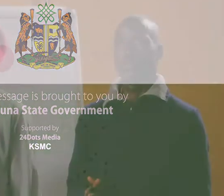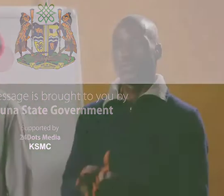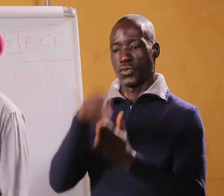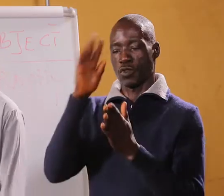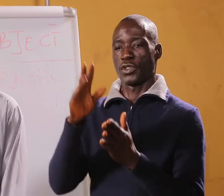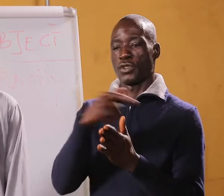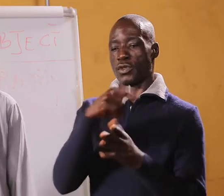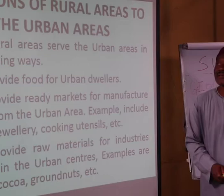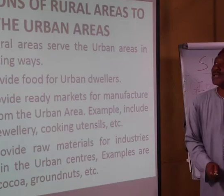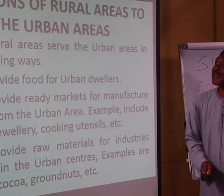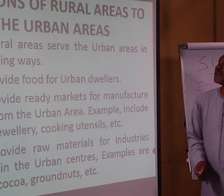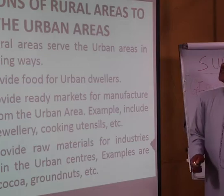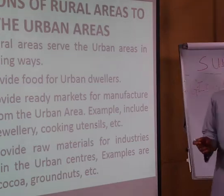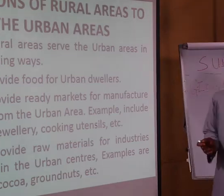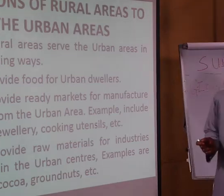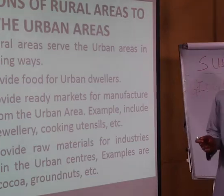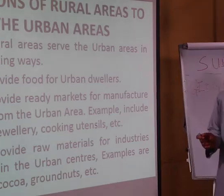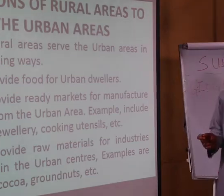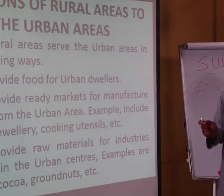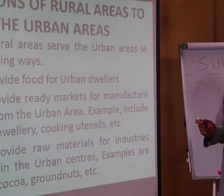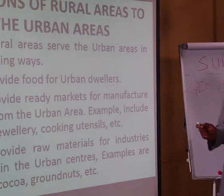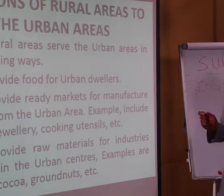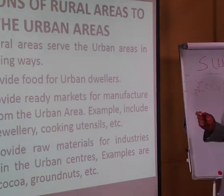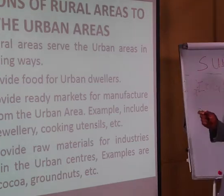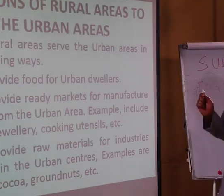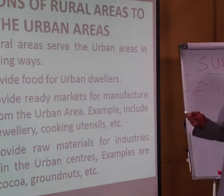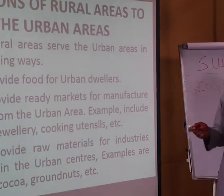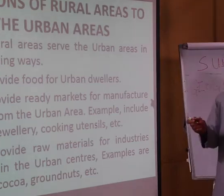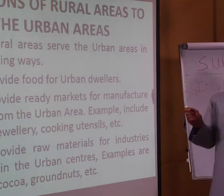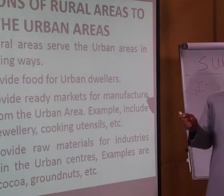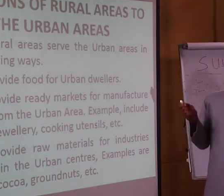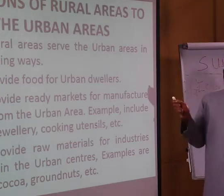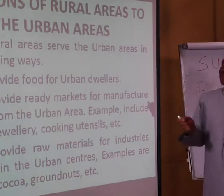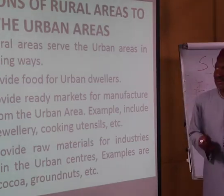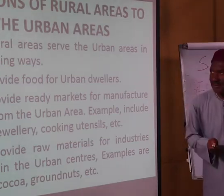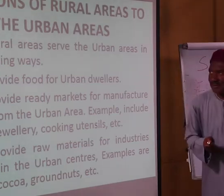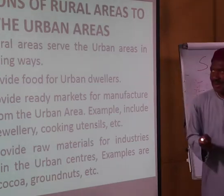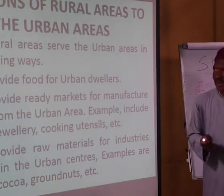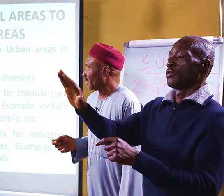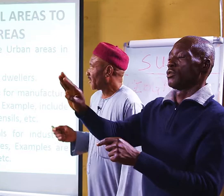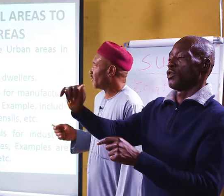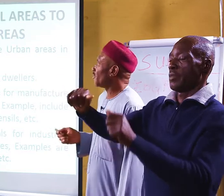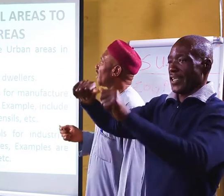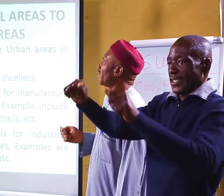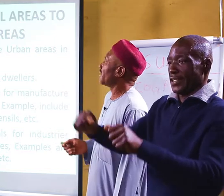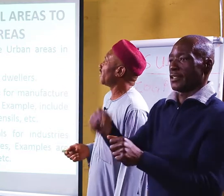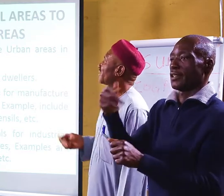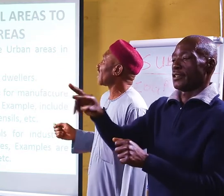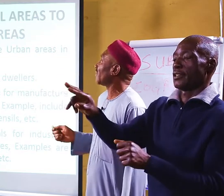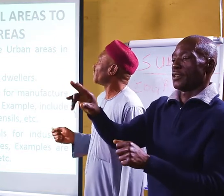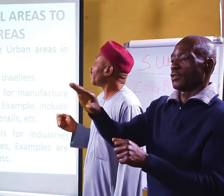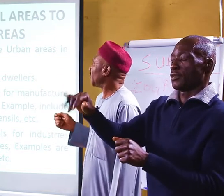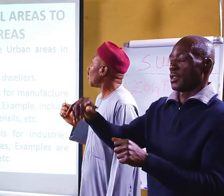Students, let's quickly look at the functions of rural area to urban areas. The rural